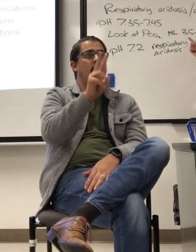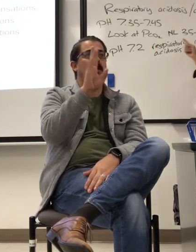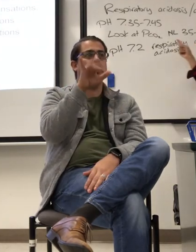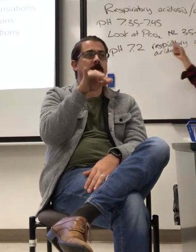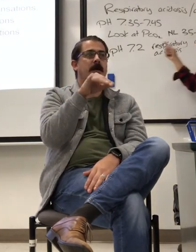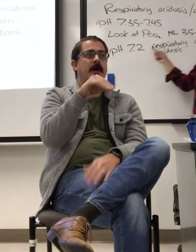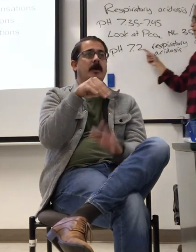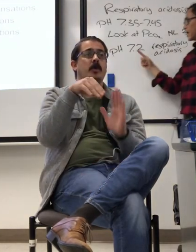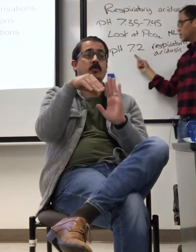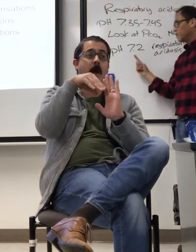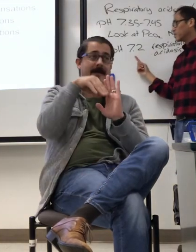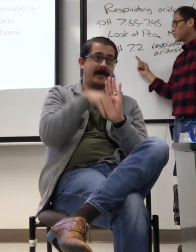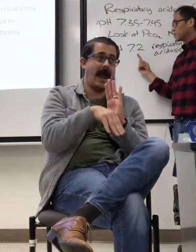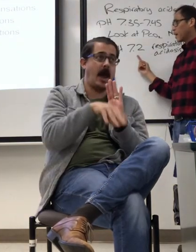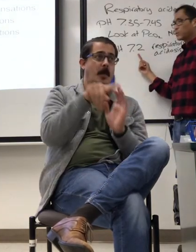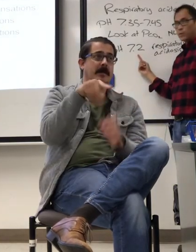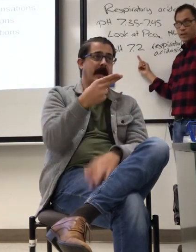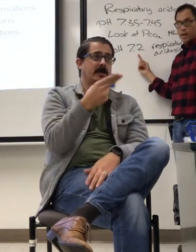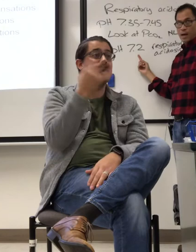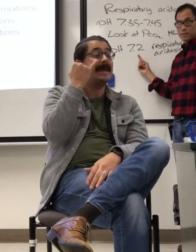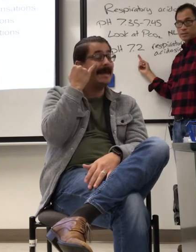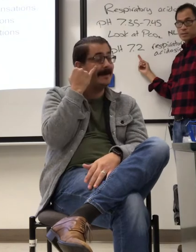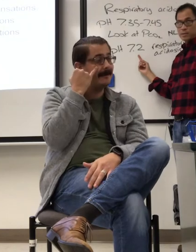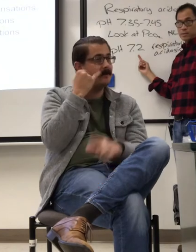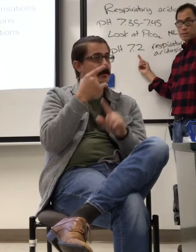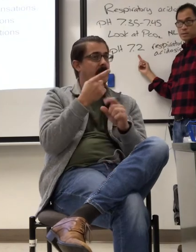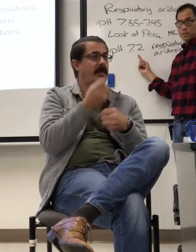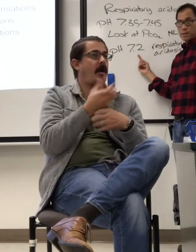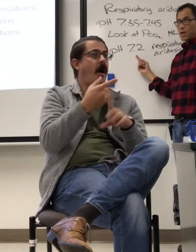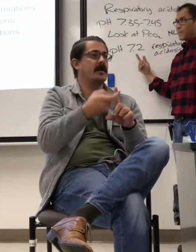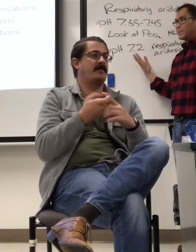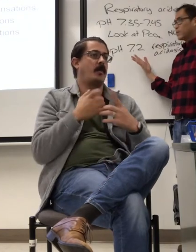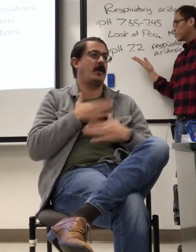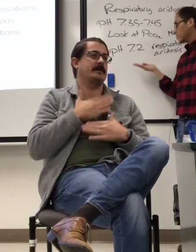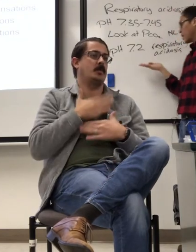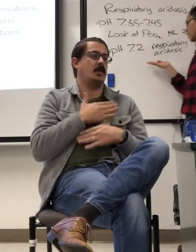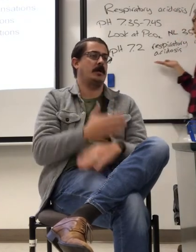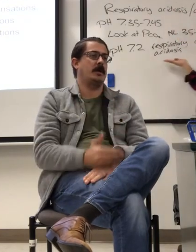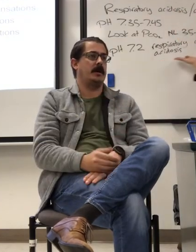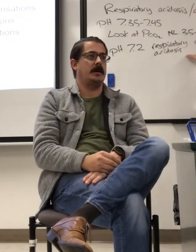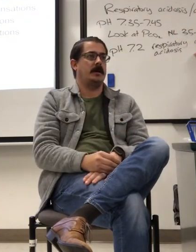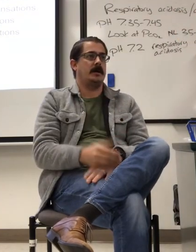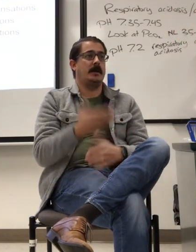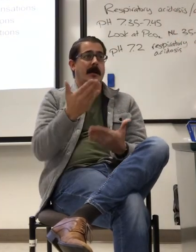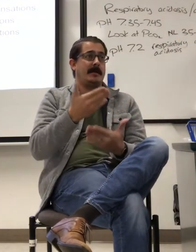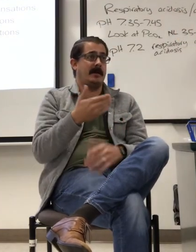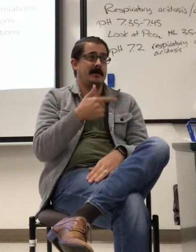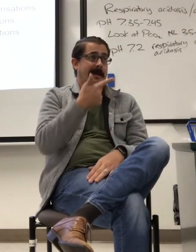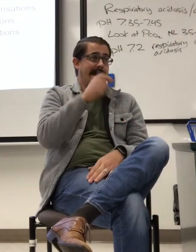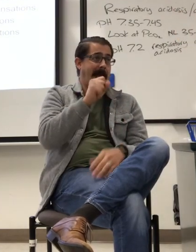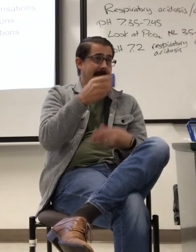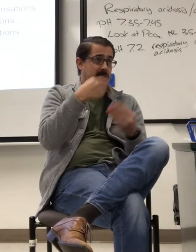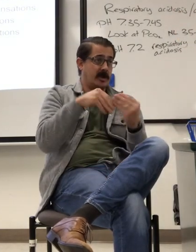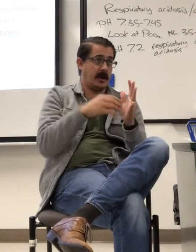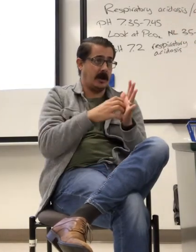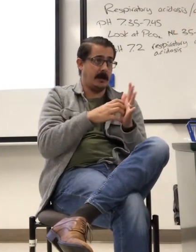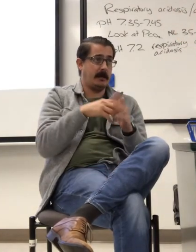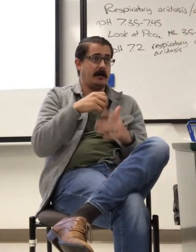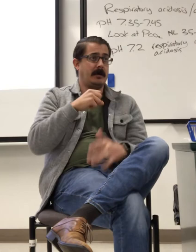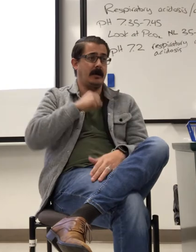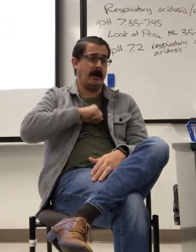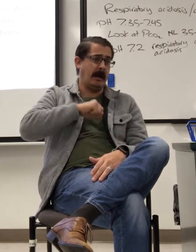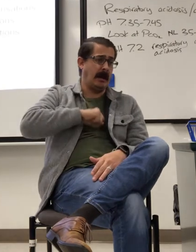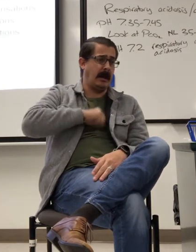drive down pH if it's a respiratory cause. Maybe there's impaired gas exchange, maybe there's emphysema,